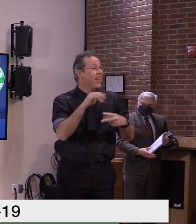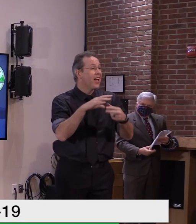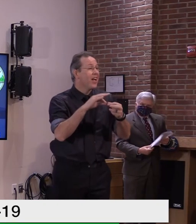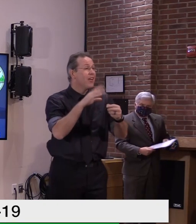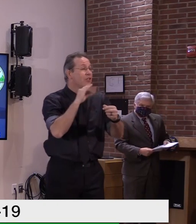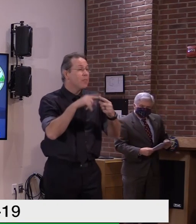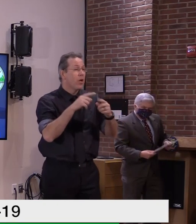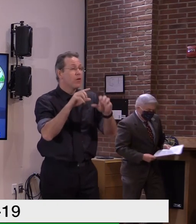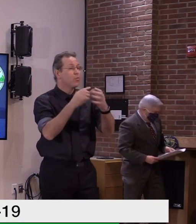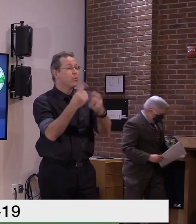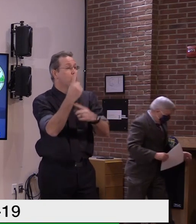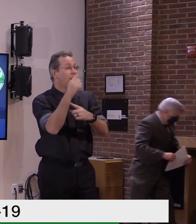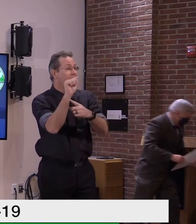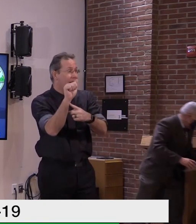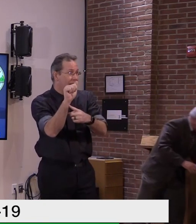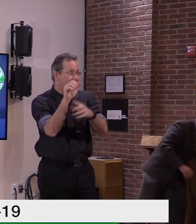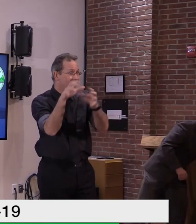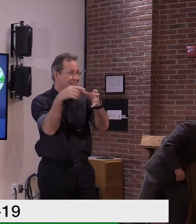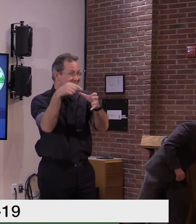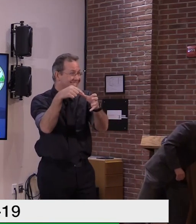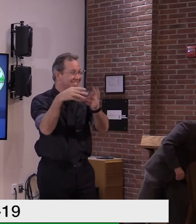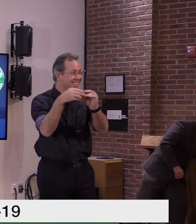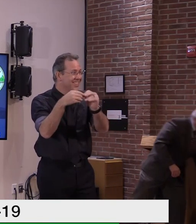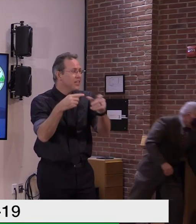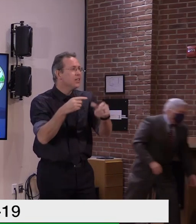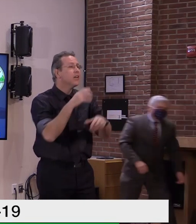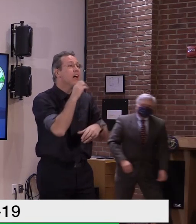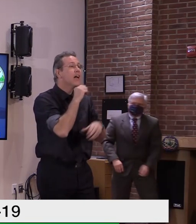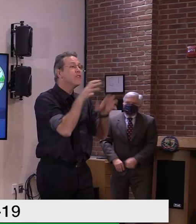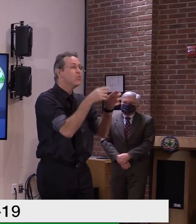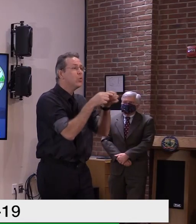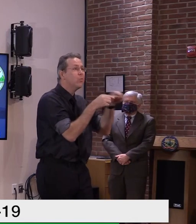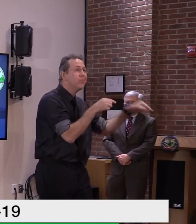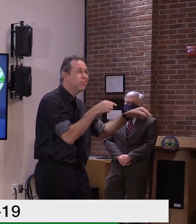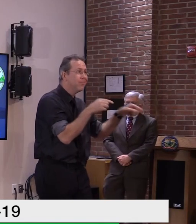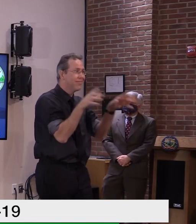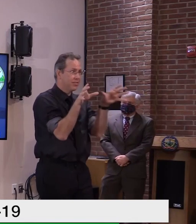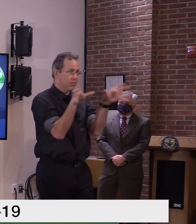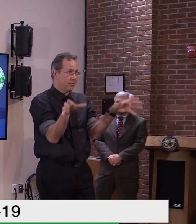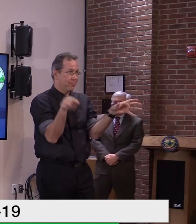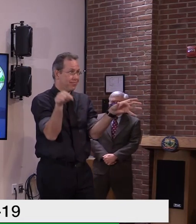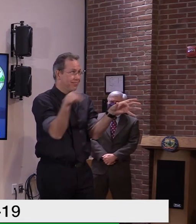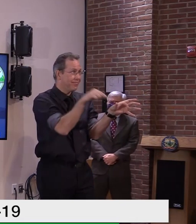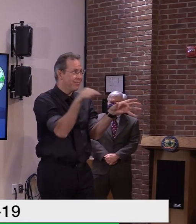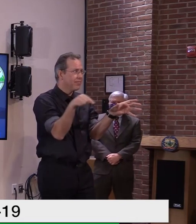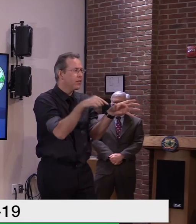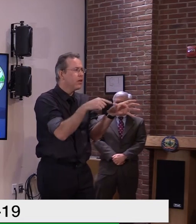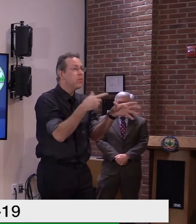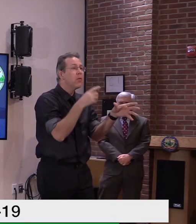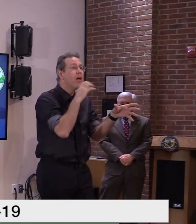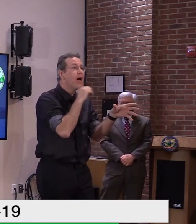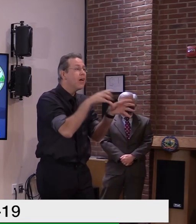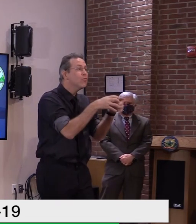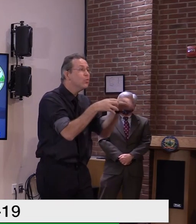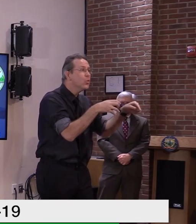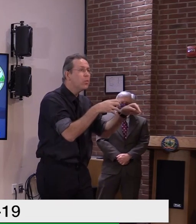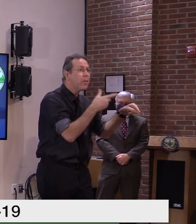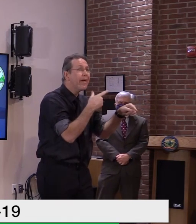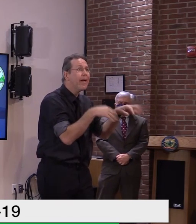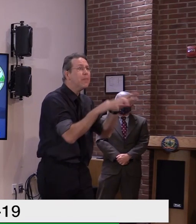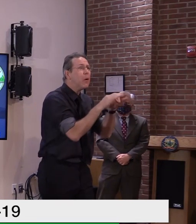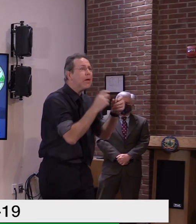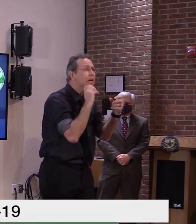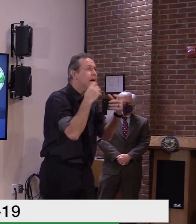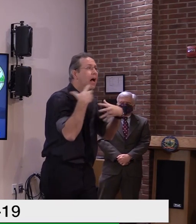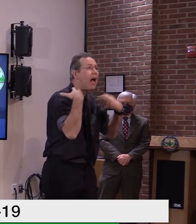condition, qualify, obviously, to get earlier vaccine. We're still working with our advisory